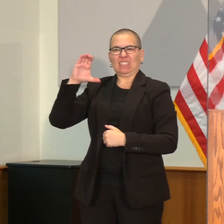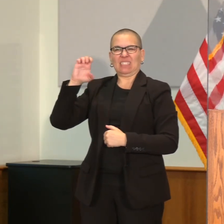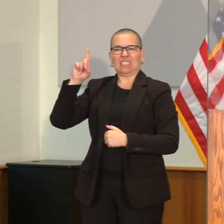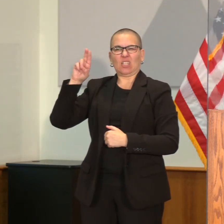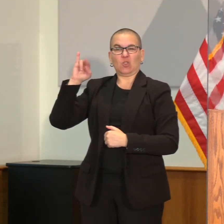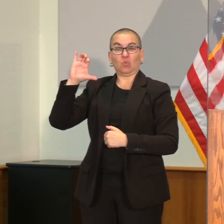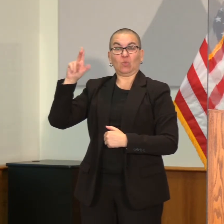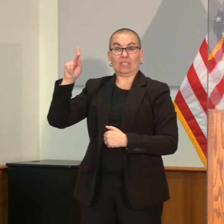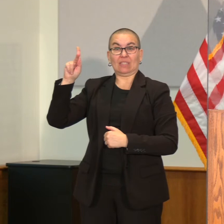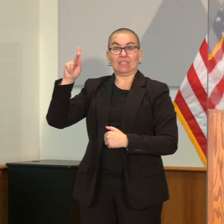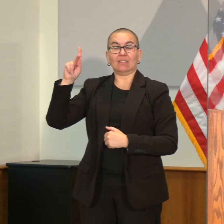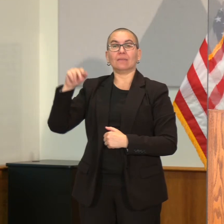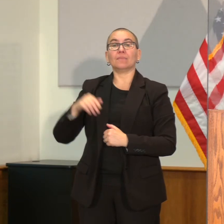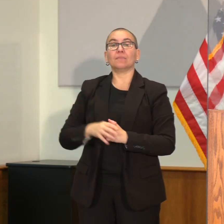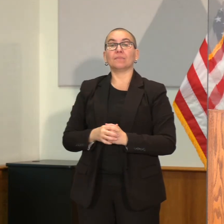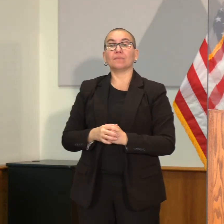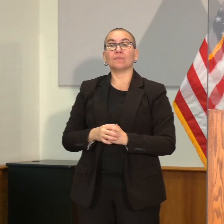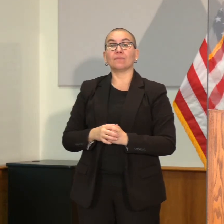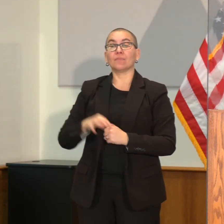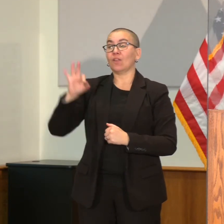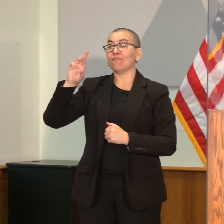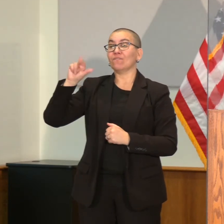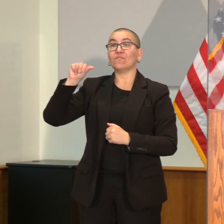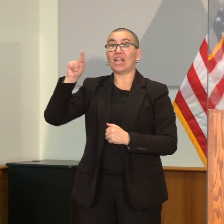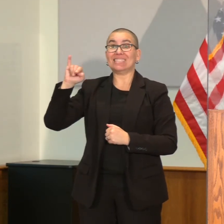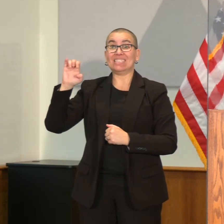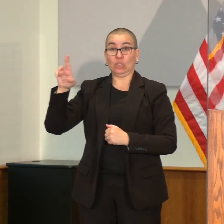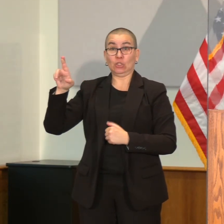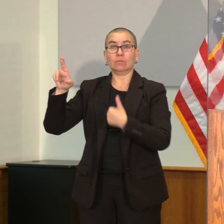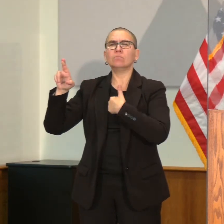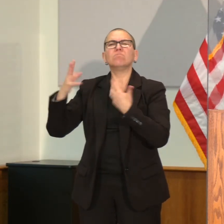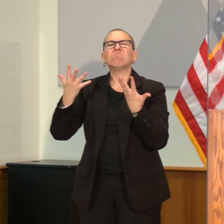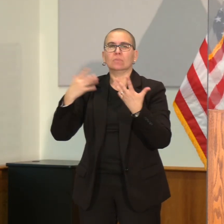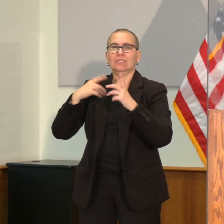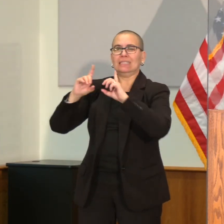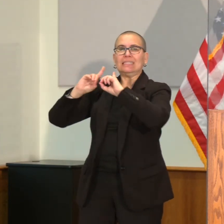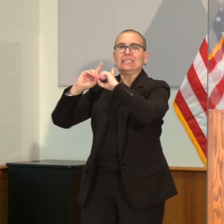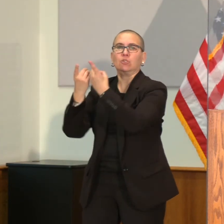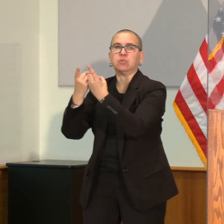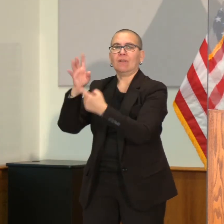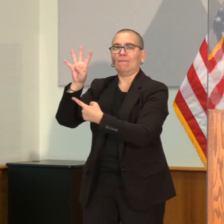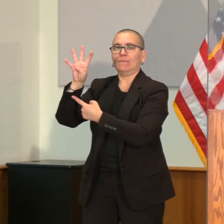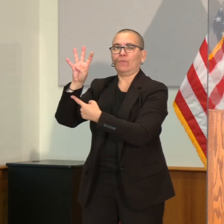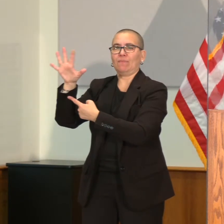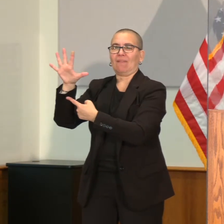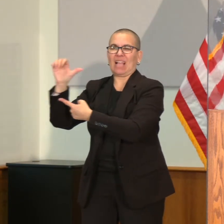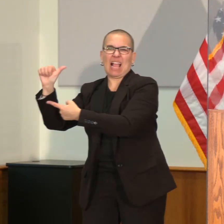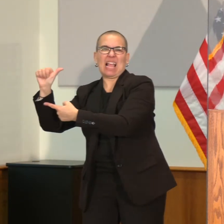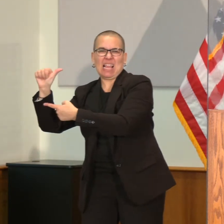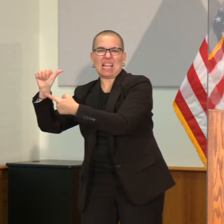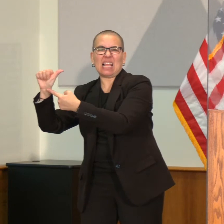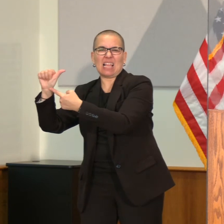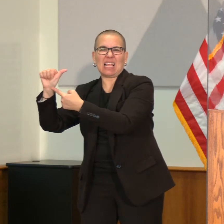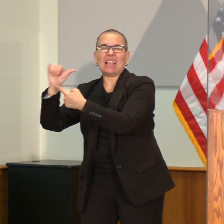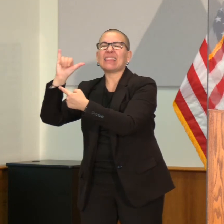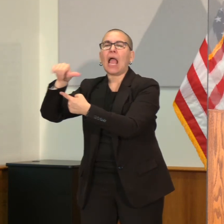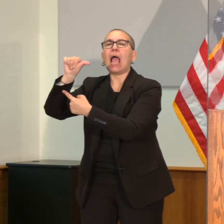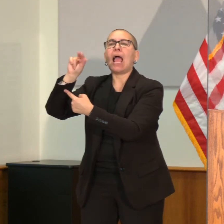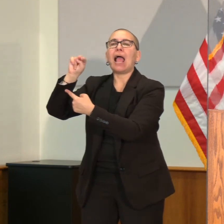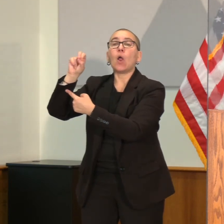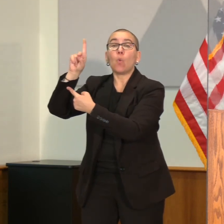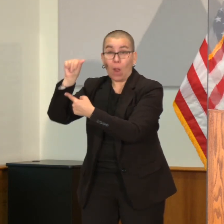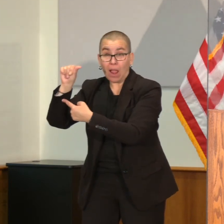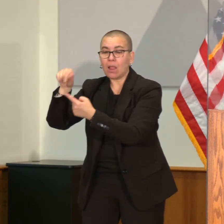New Hope, Crystal, and the eastern part of Plymouth. First, I'll say, I think most people can agree that before we had a